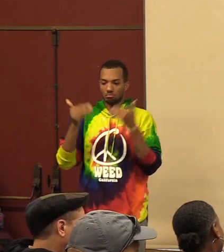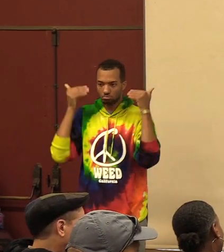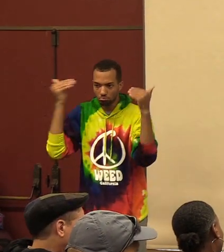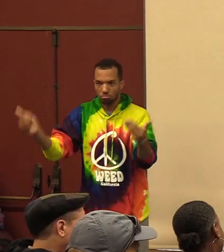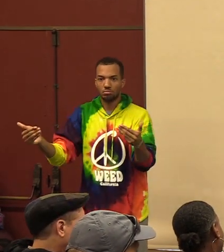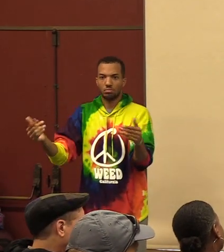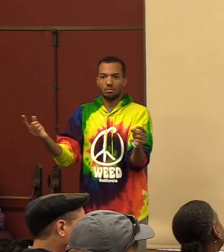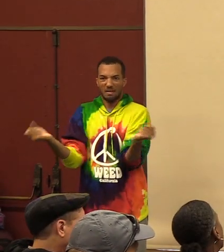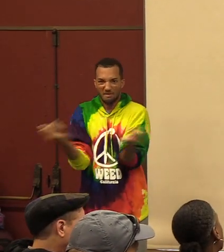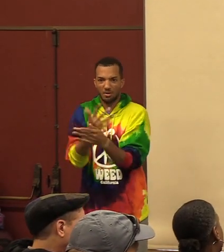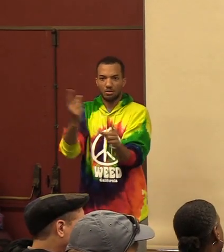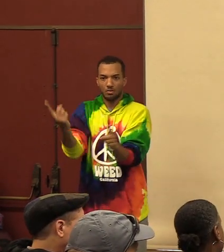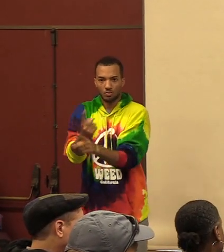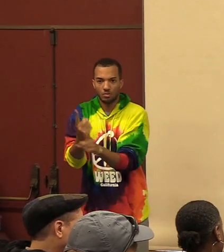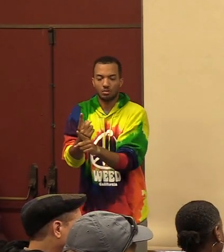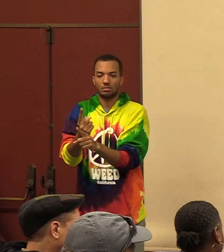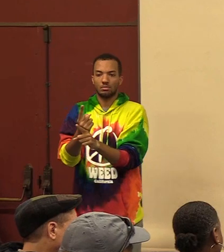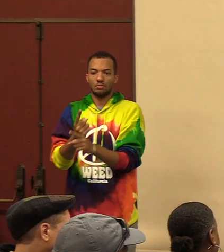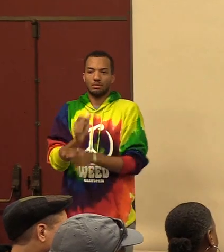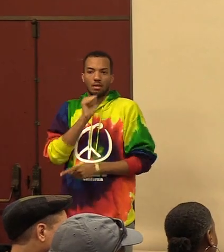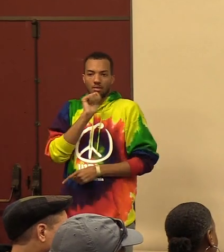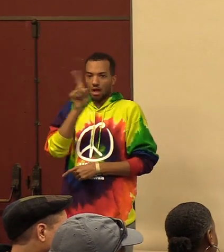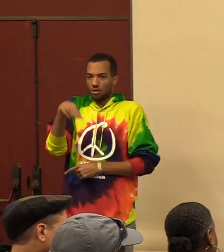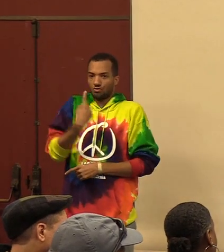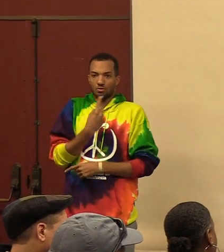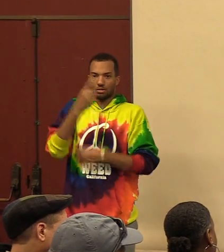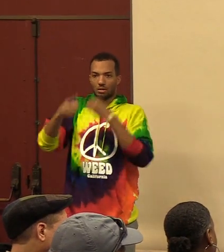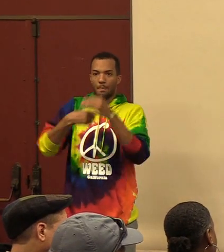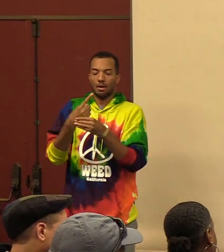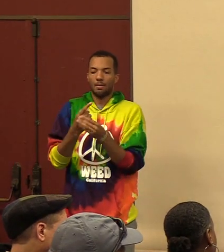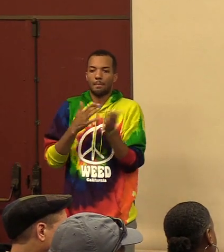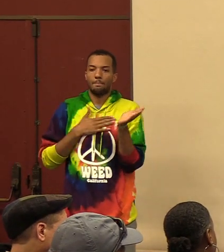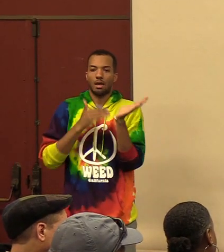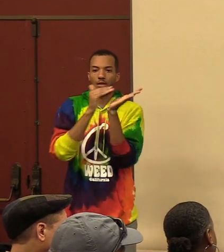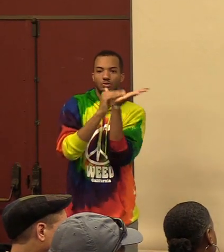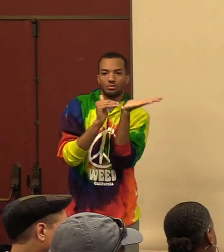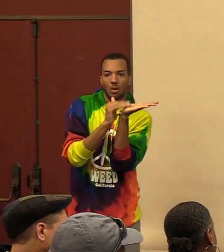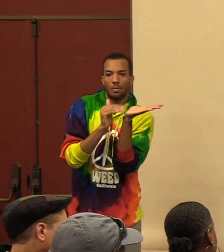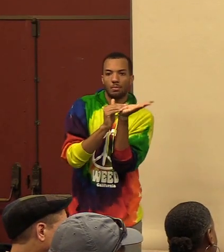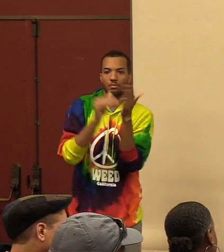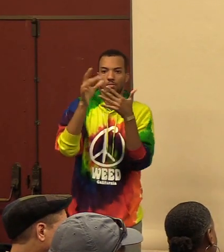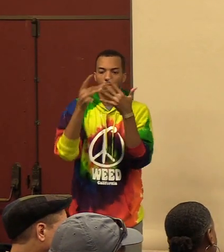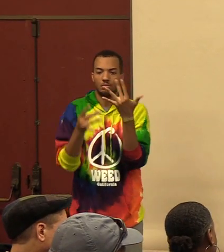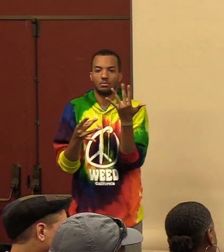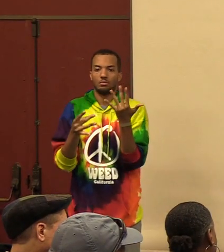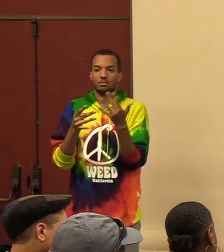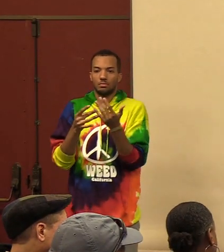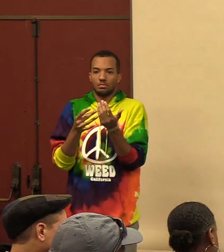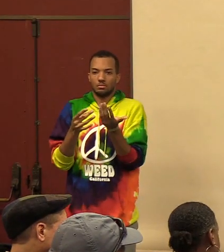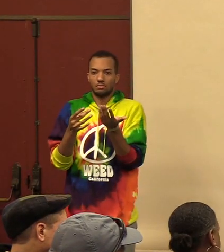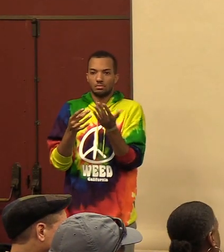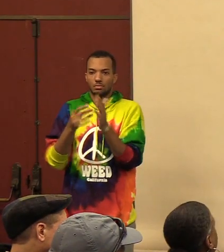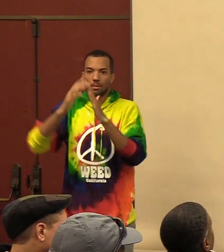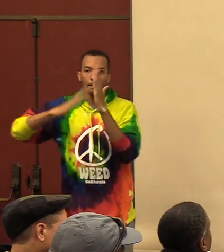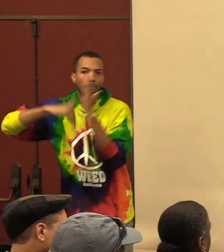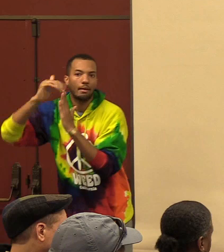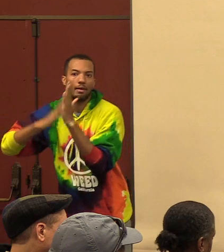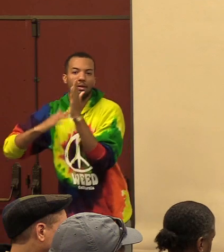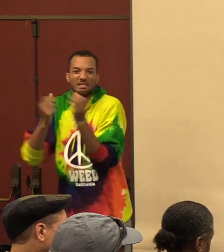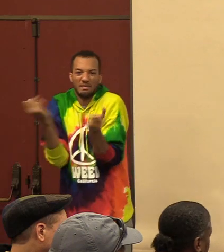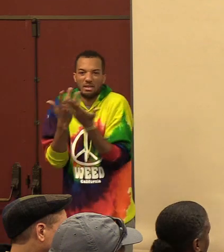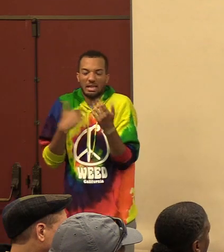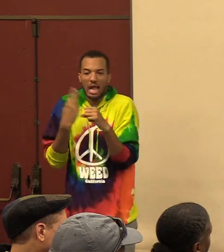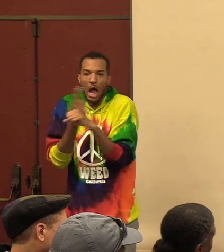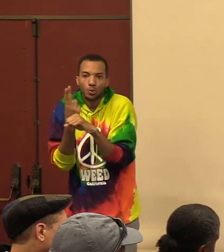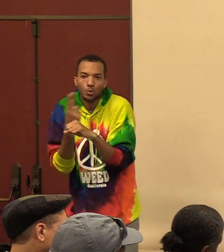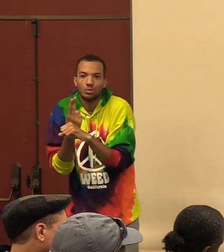thing correctly, it's not just about the soap that I choose to bathe in. It's also the paint that I put on my